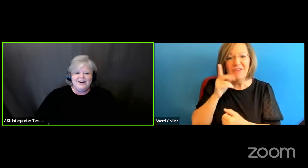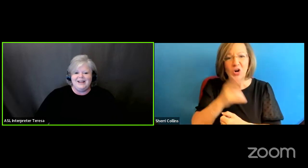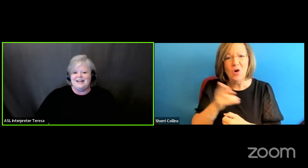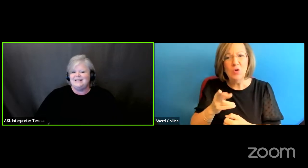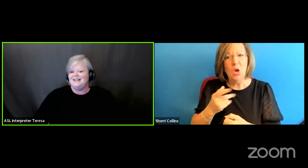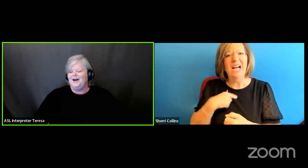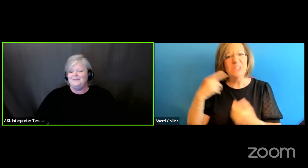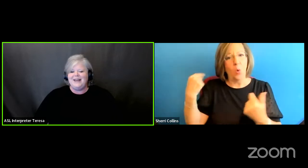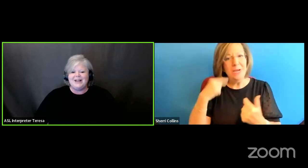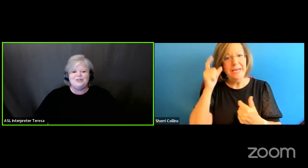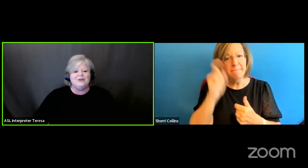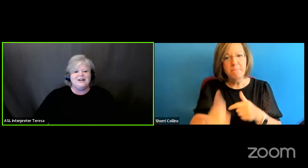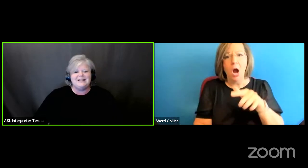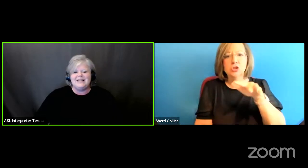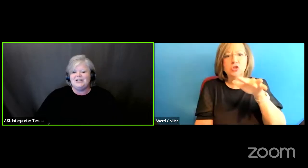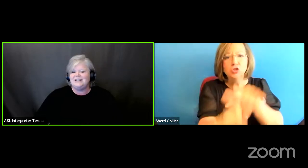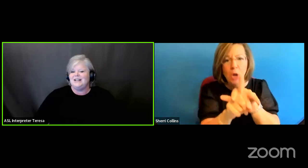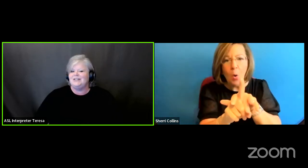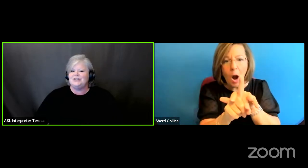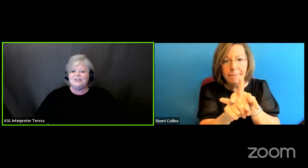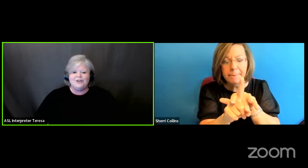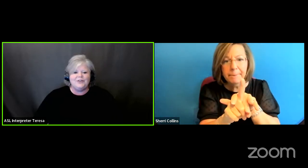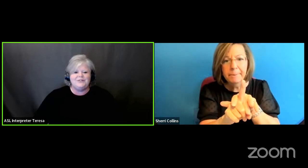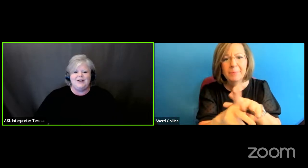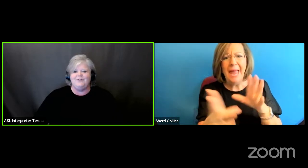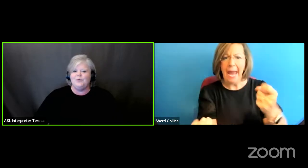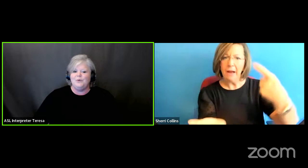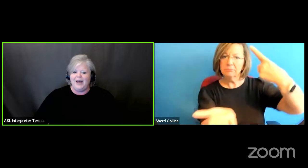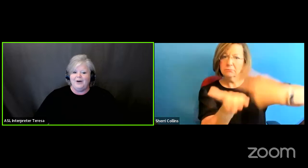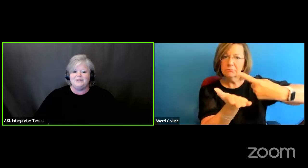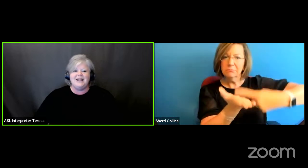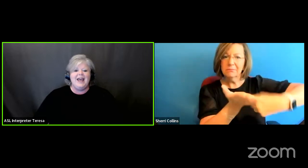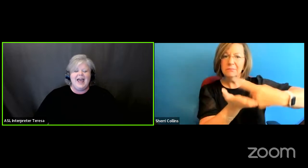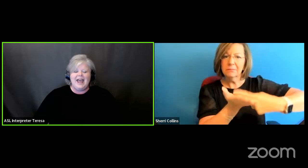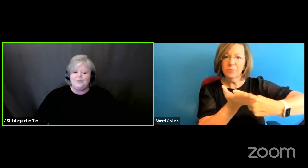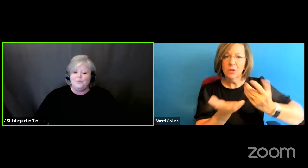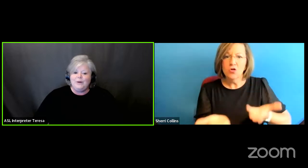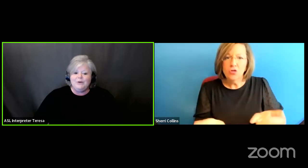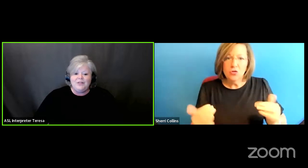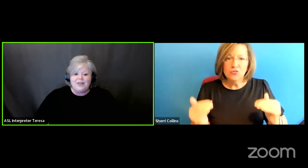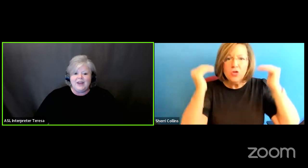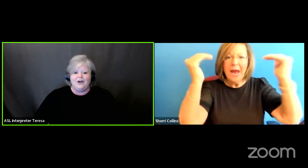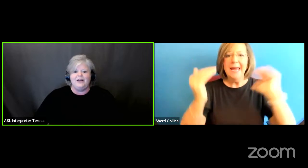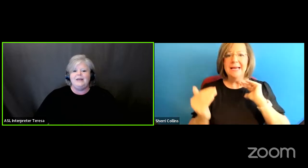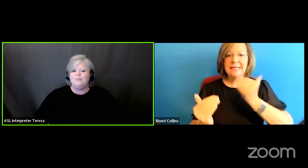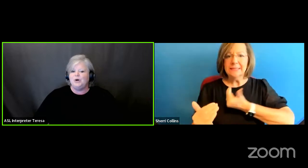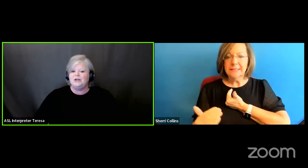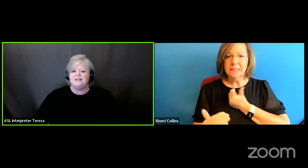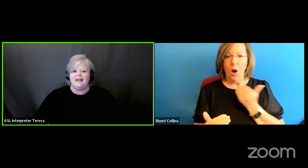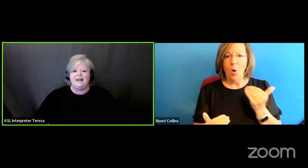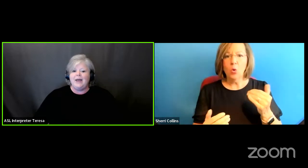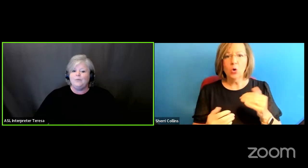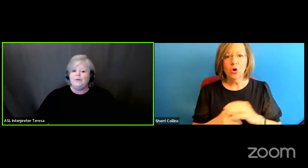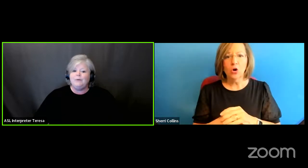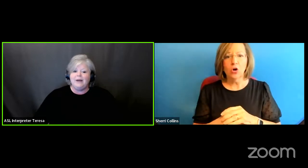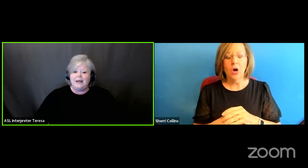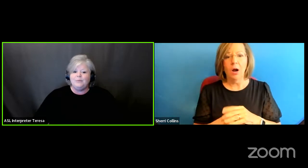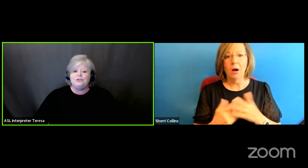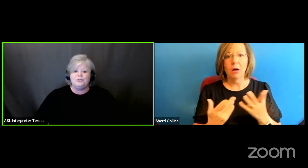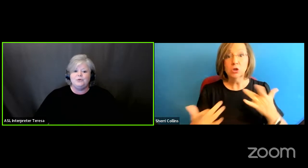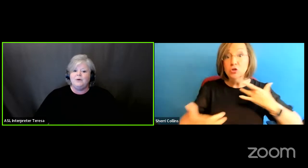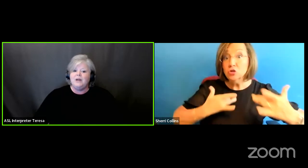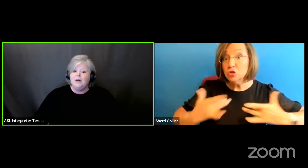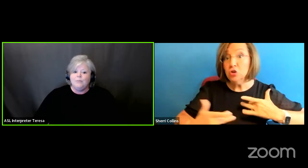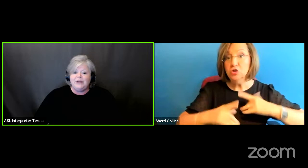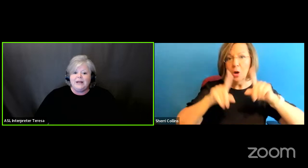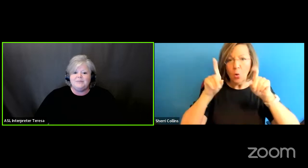had various national organizations that serve deaf throughout, and we were there in person, and we were